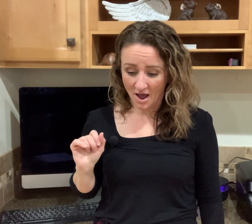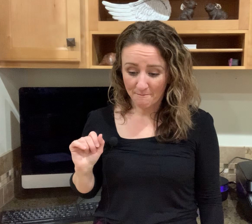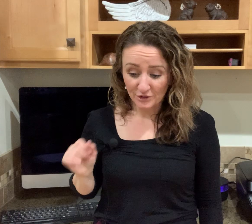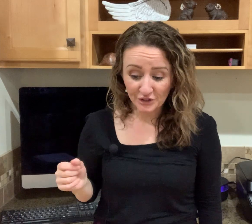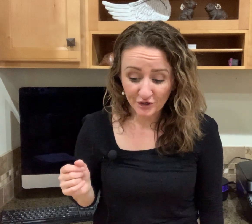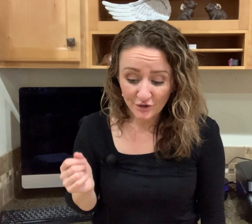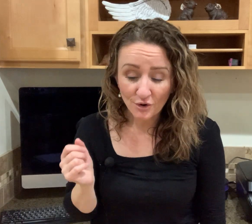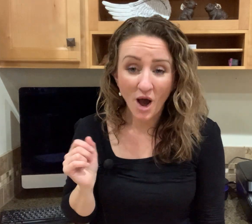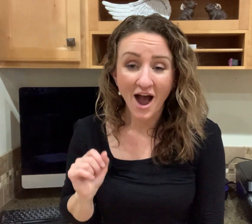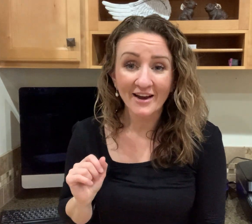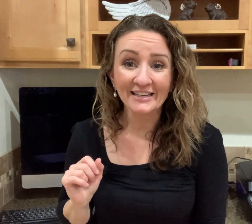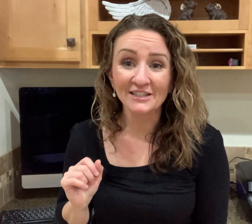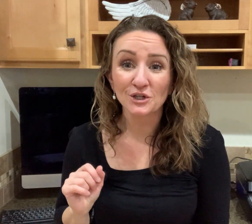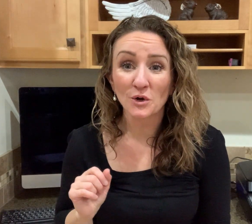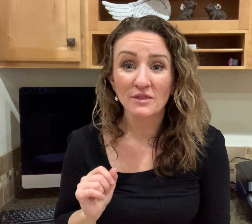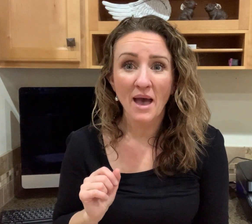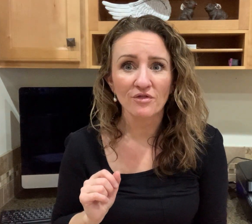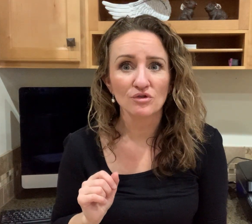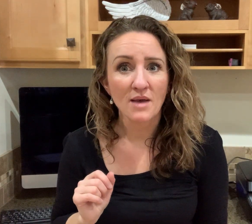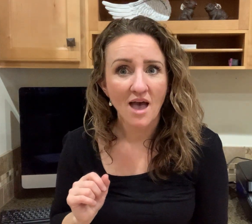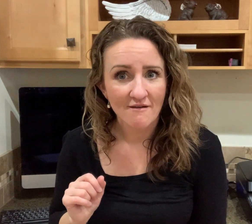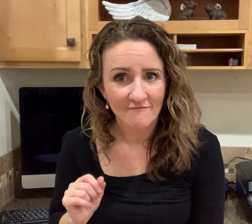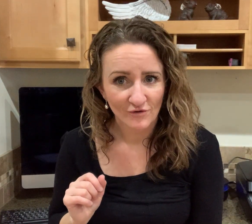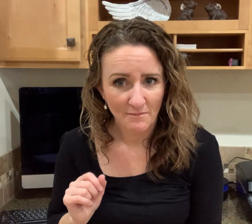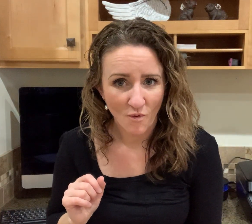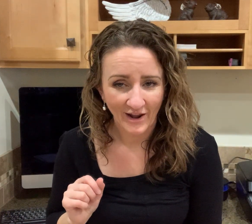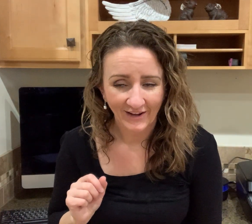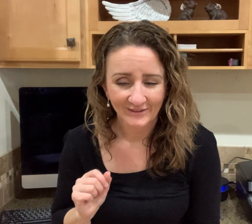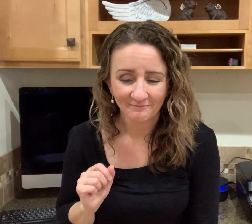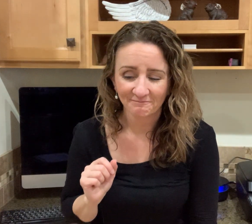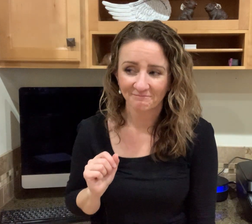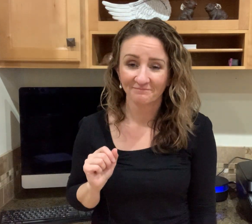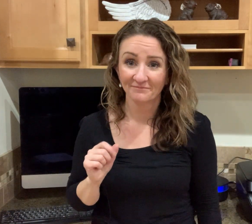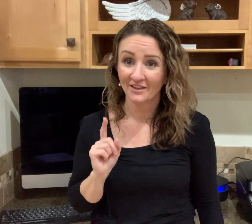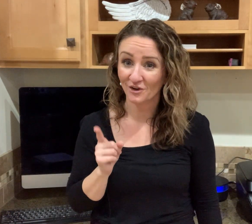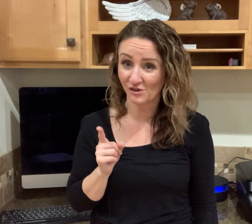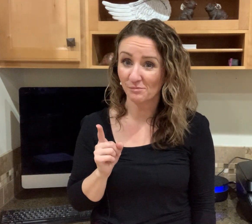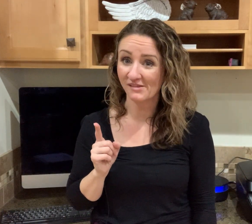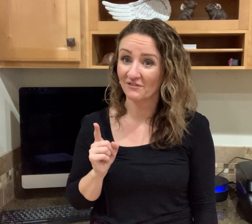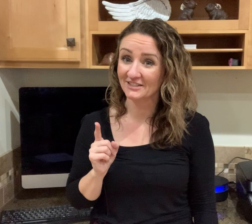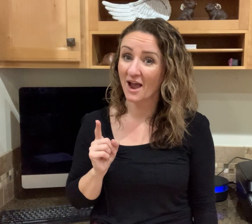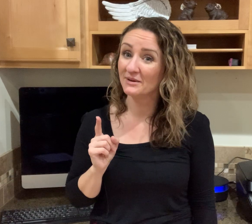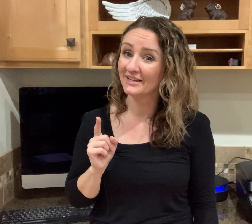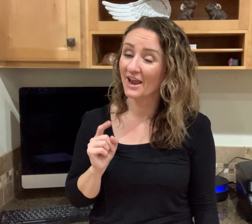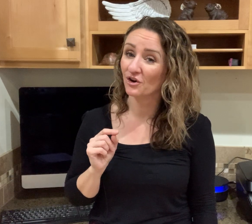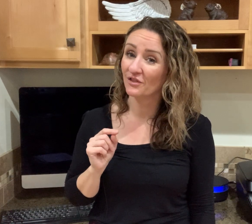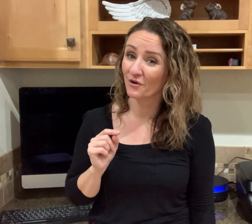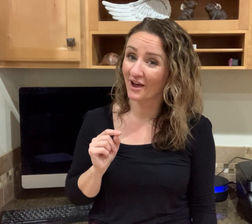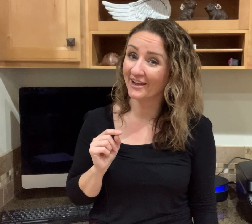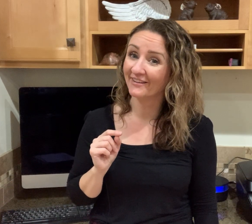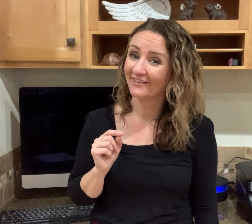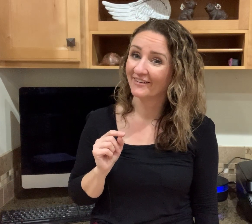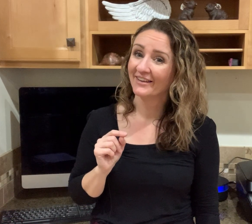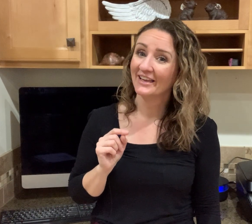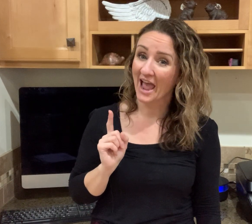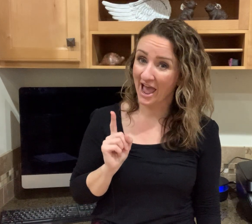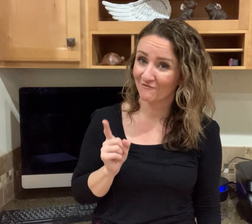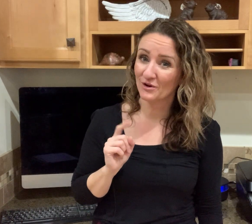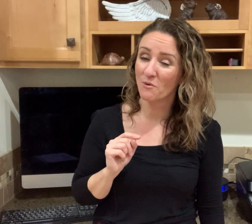Number 2, I need to go to the bathroom every morning. There's a specific time indicator in there, right? Every